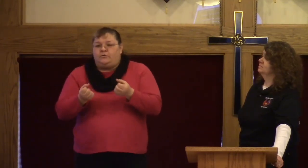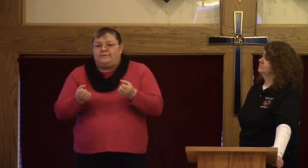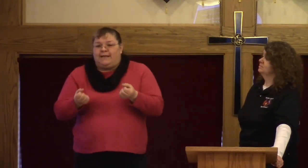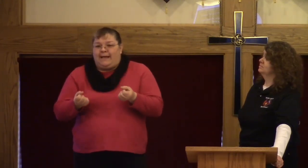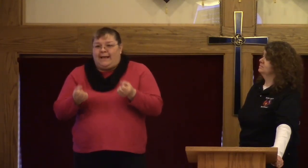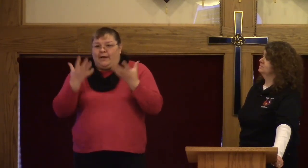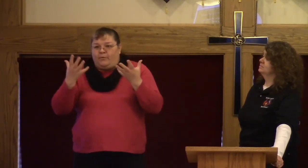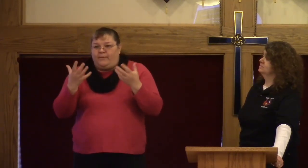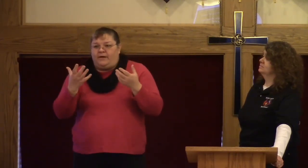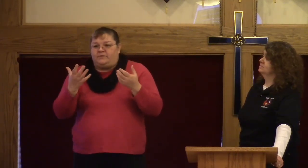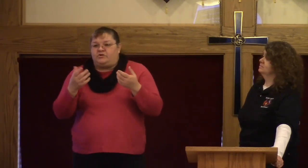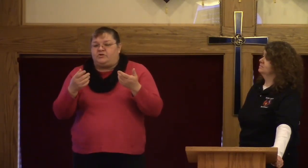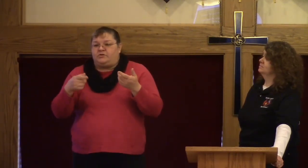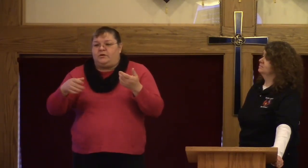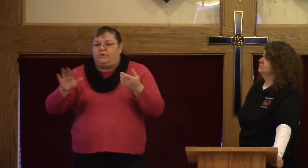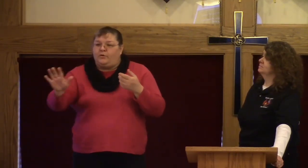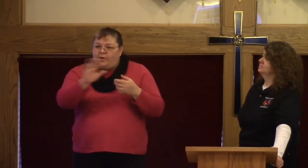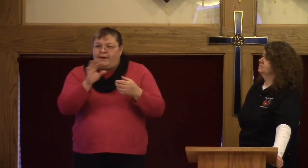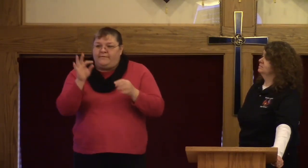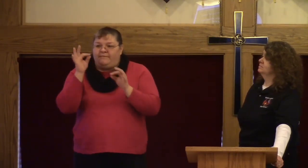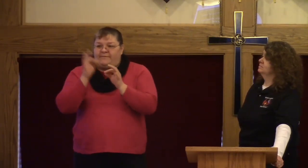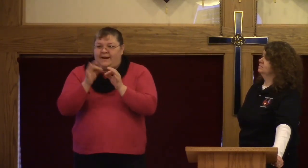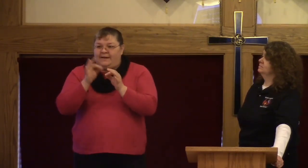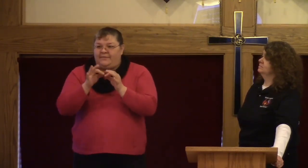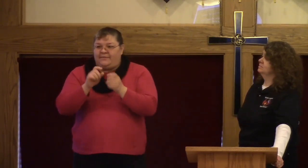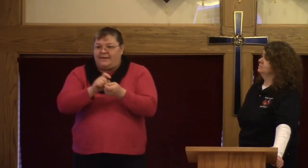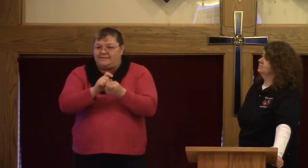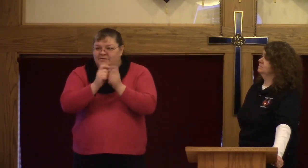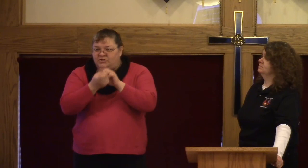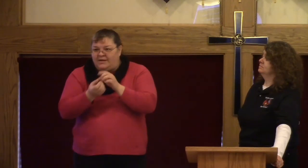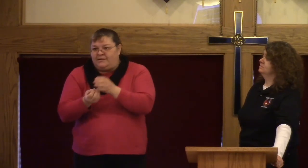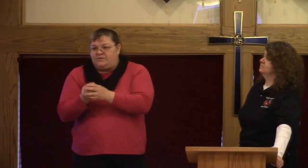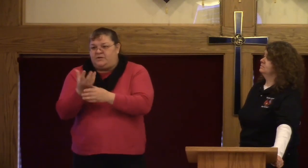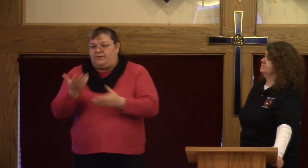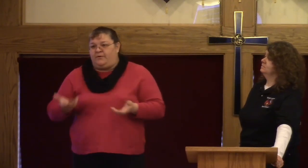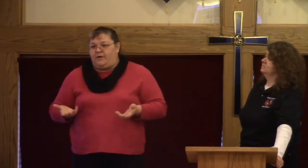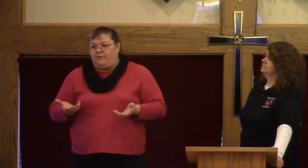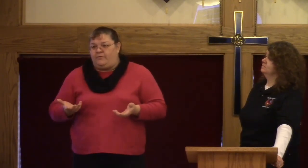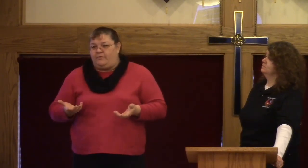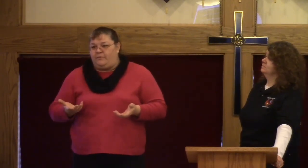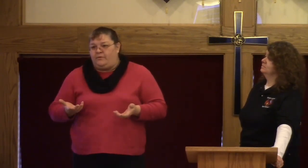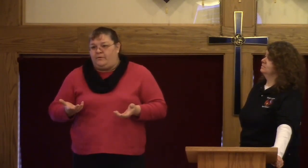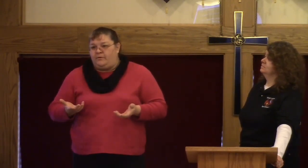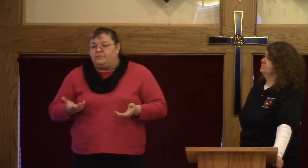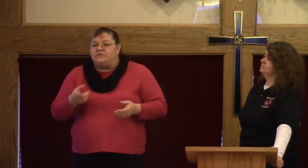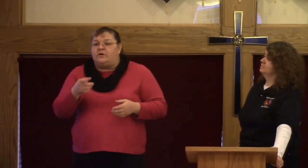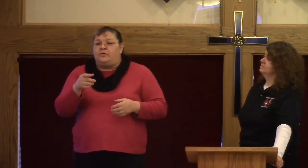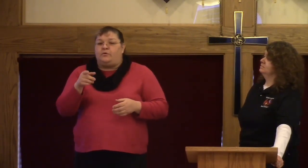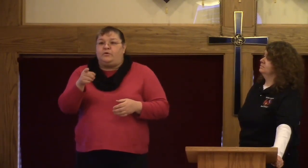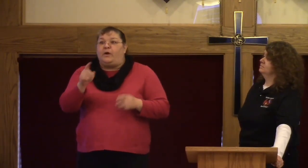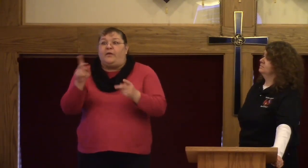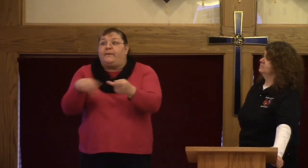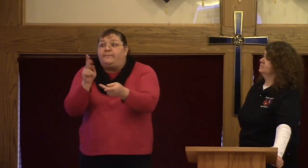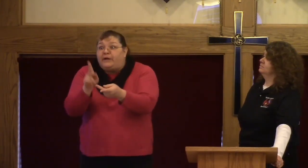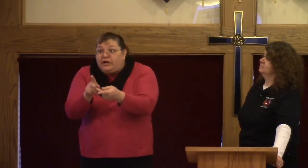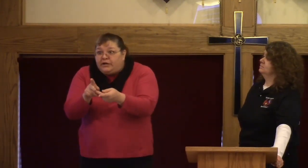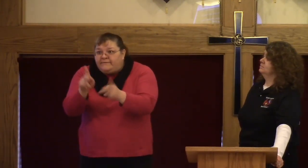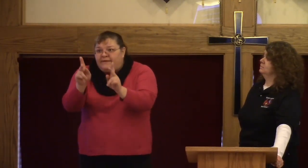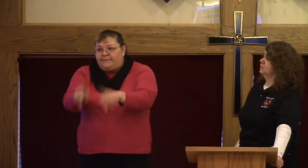in the history got messed up. Shows how much your faith, can change and grow. And so